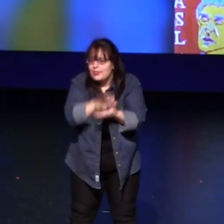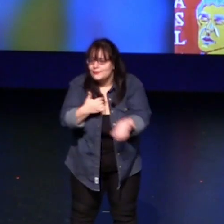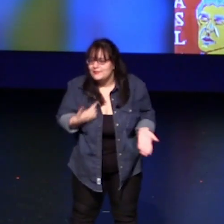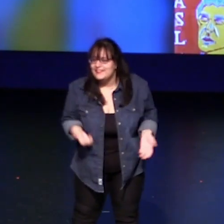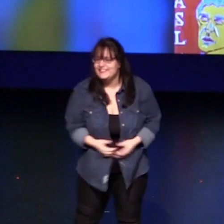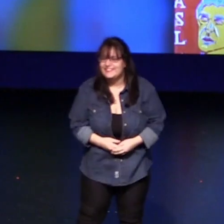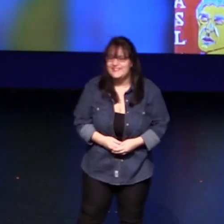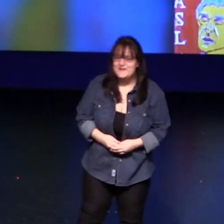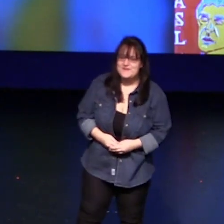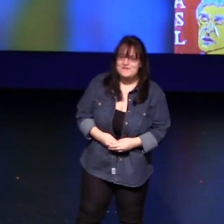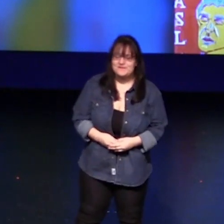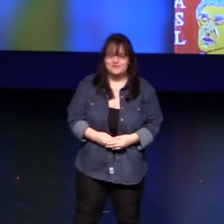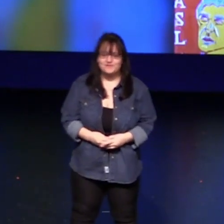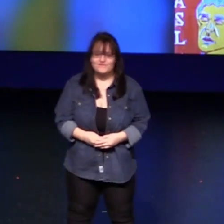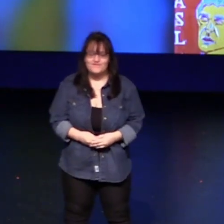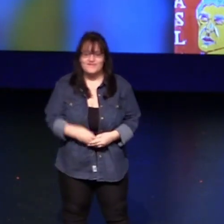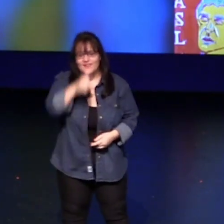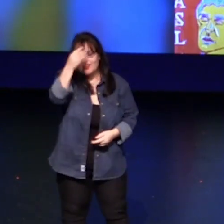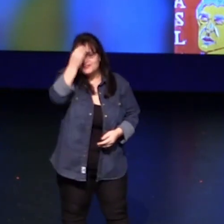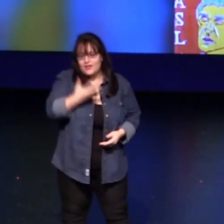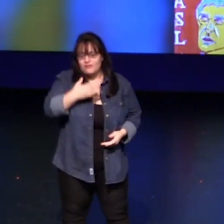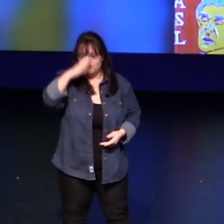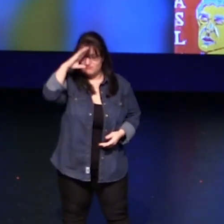slang. People don't believe that they ever even left Brooklyn.